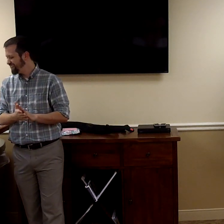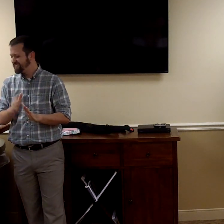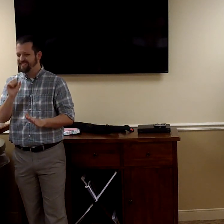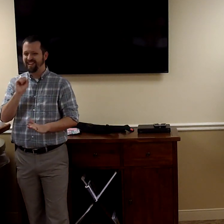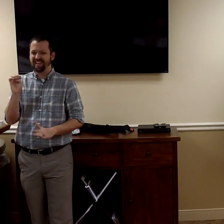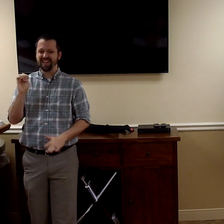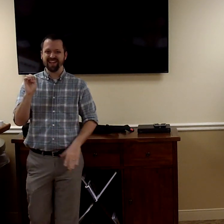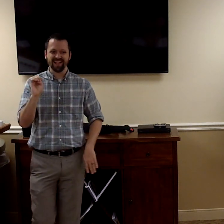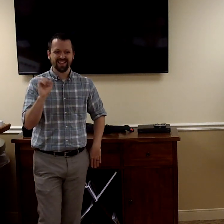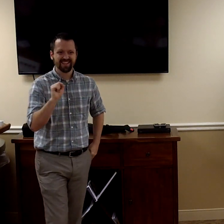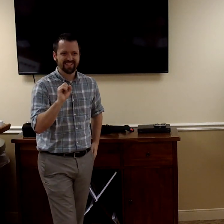C.